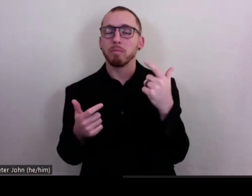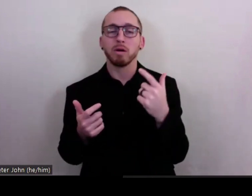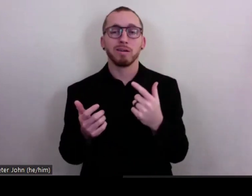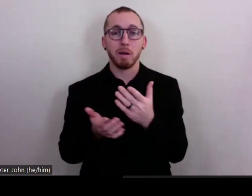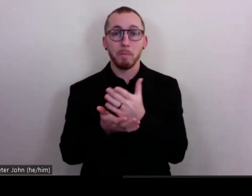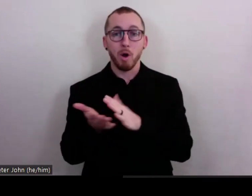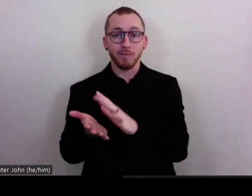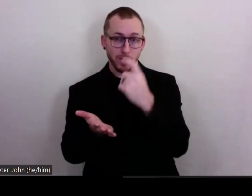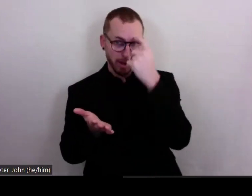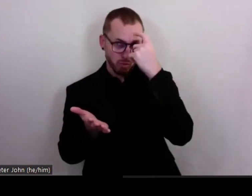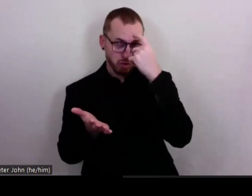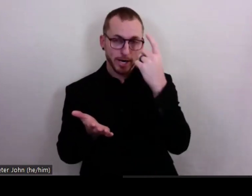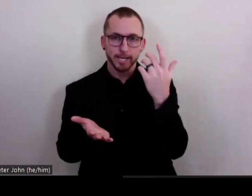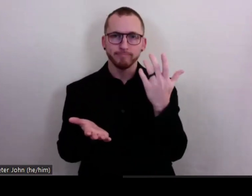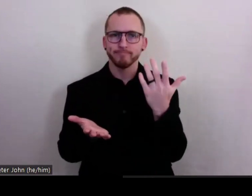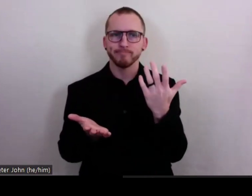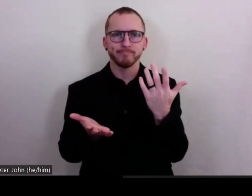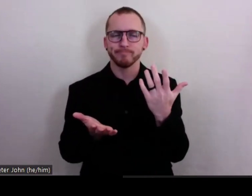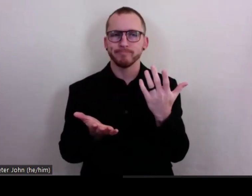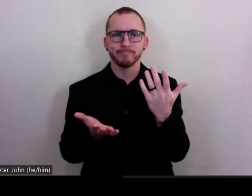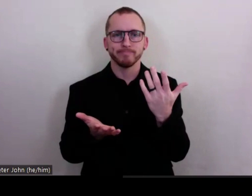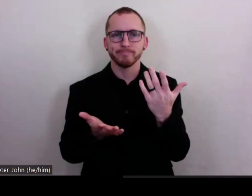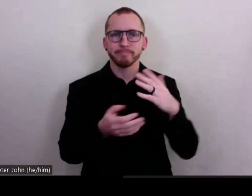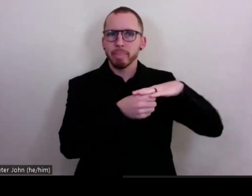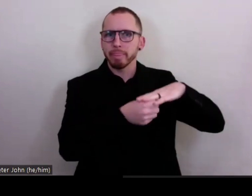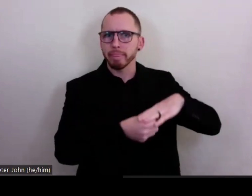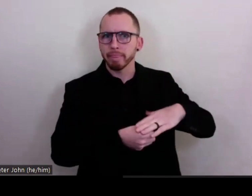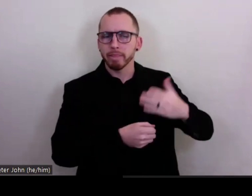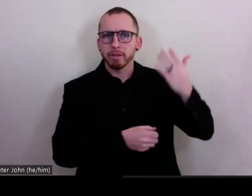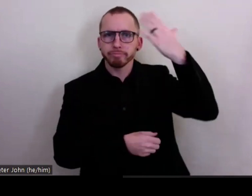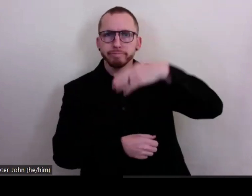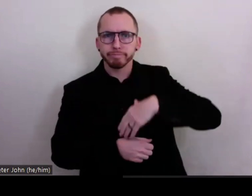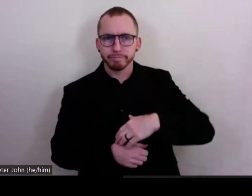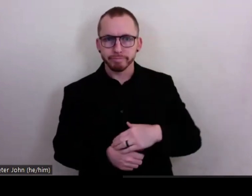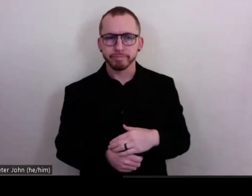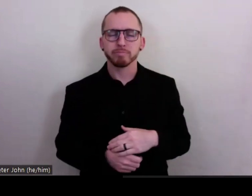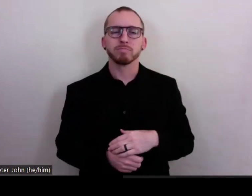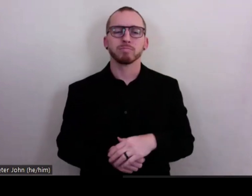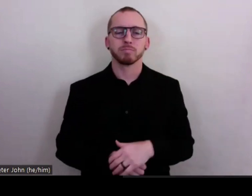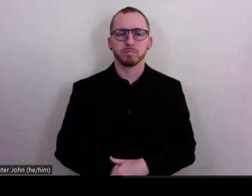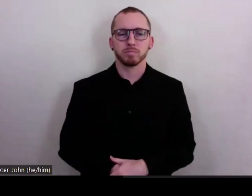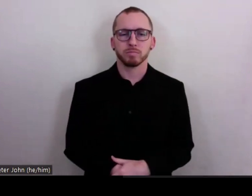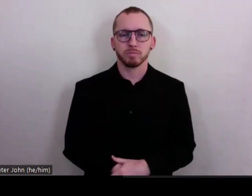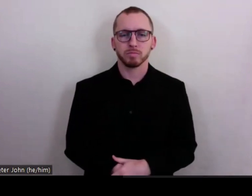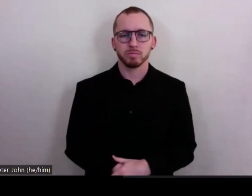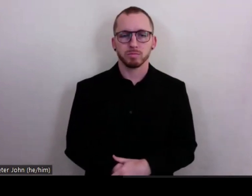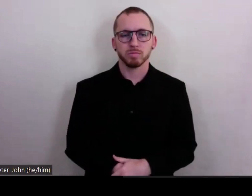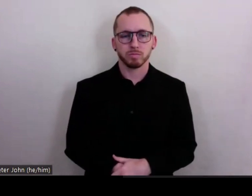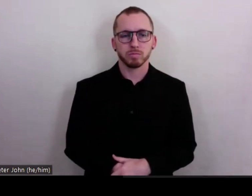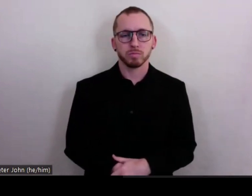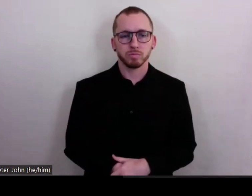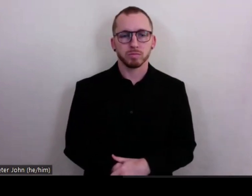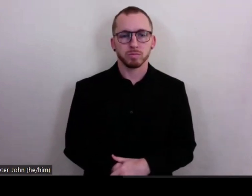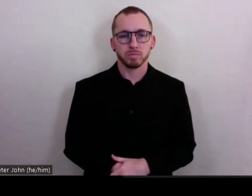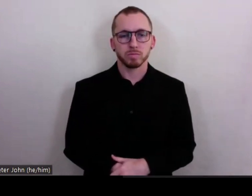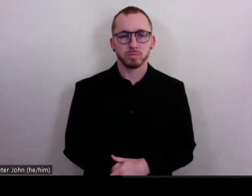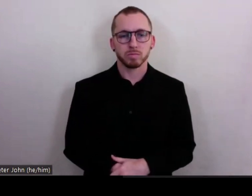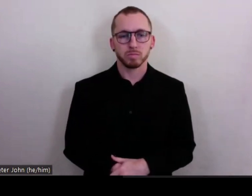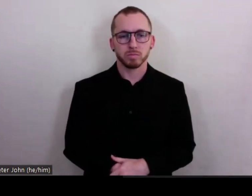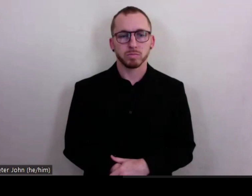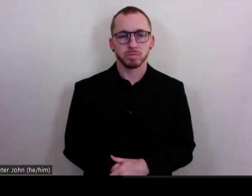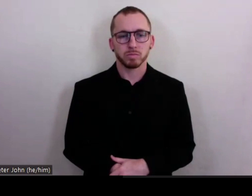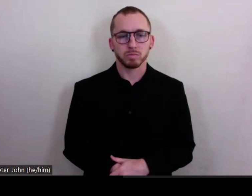lower parts of our brain that this is a safe situation, this is okay. And so when there's no more danger, we inhibit that